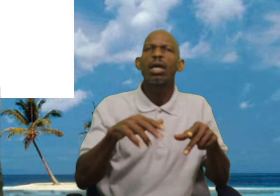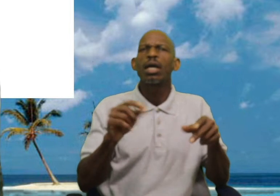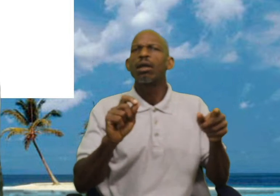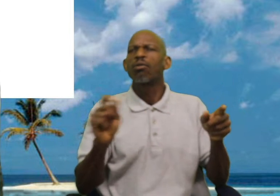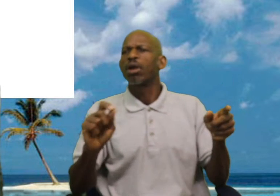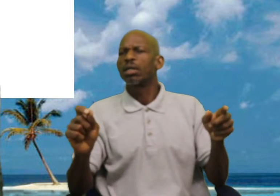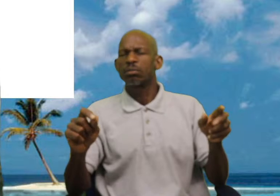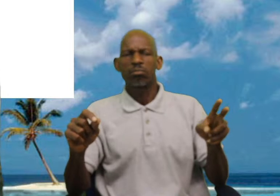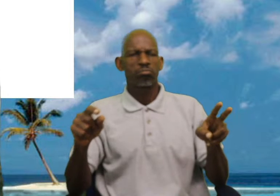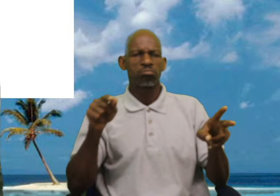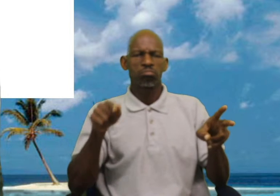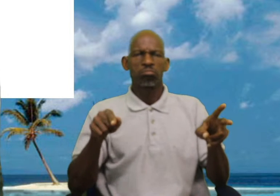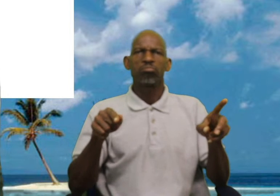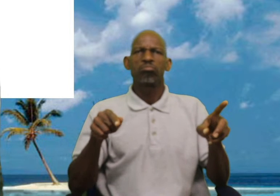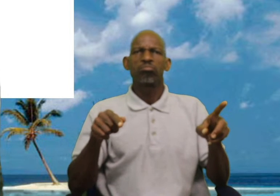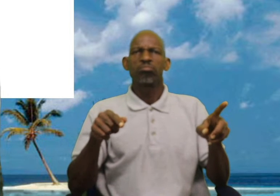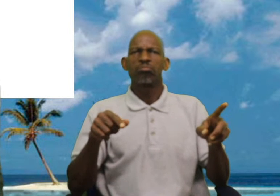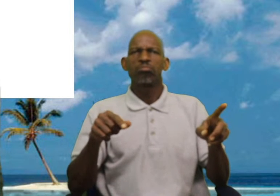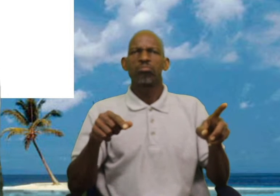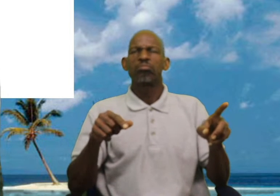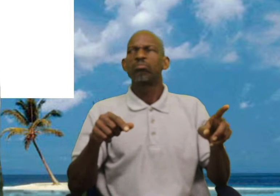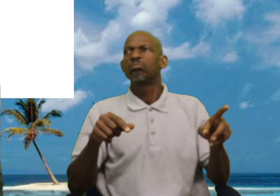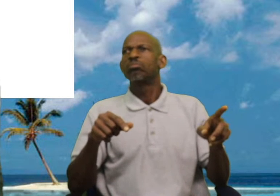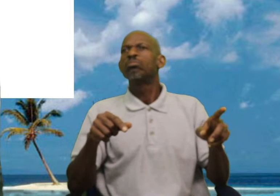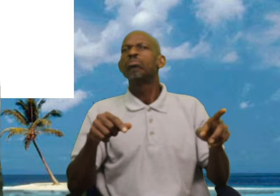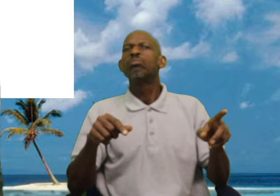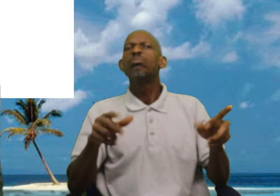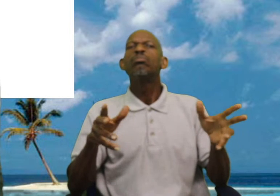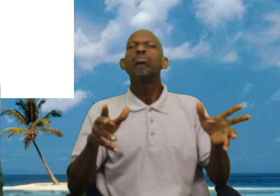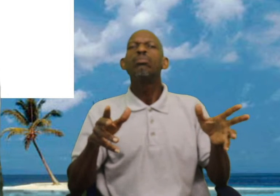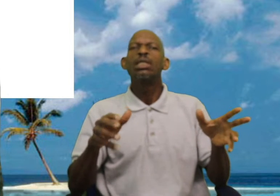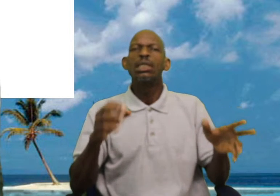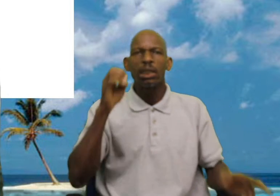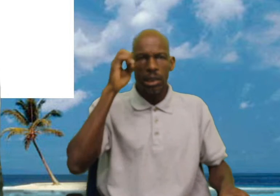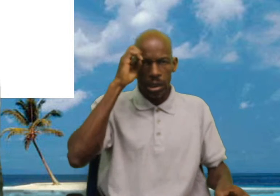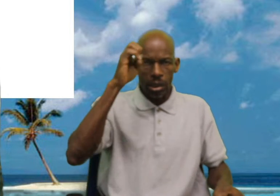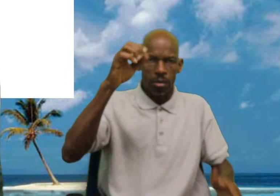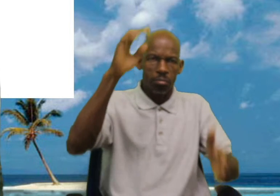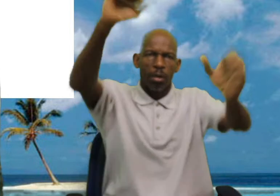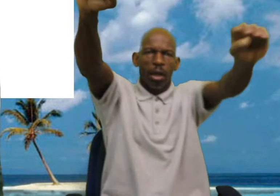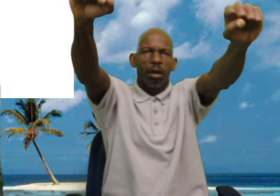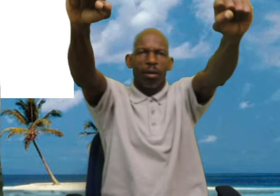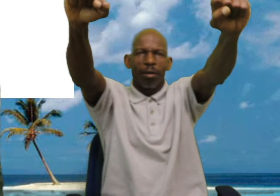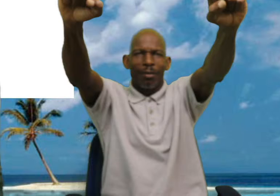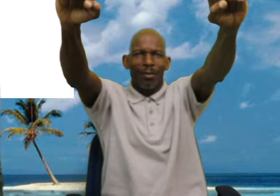What pronoun can I use instead of right? Very good, Donna. He.